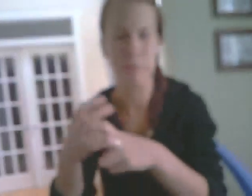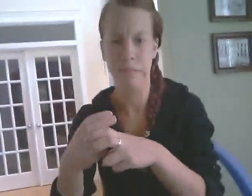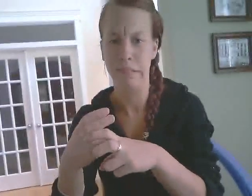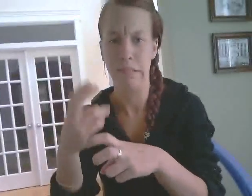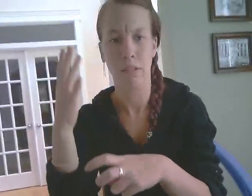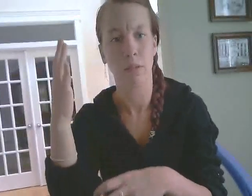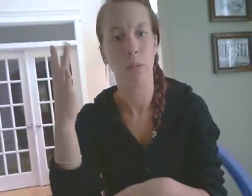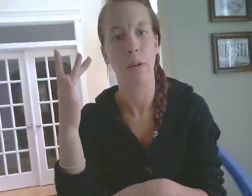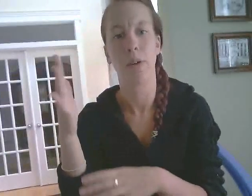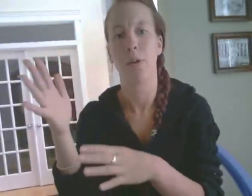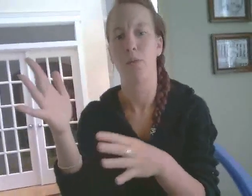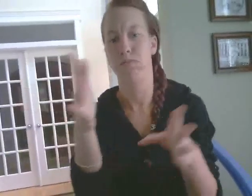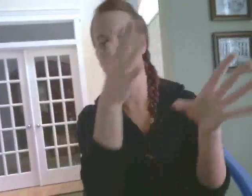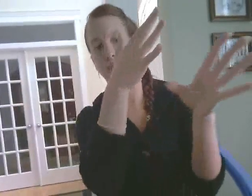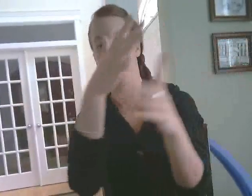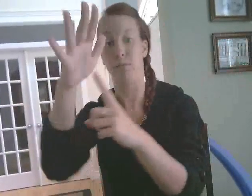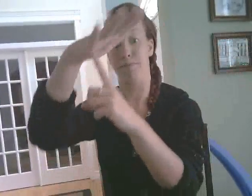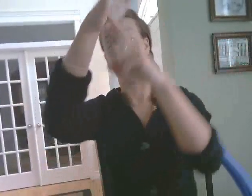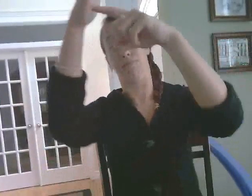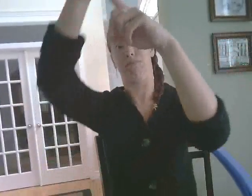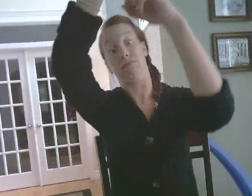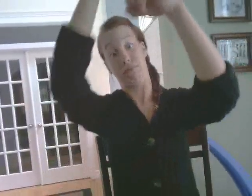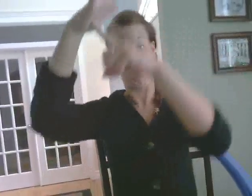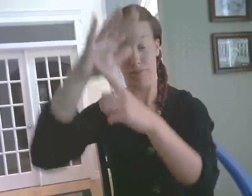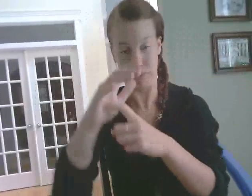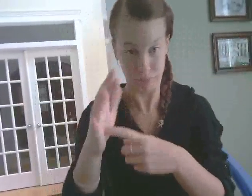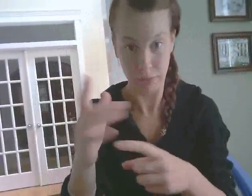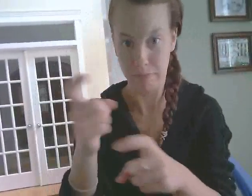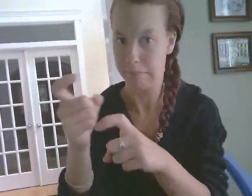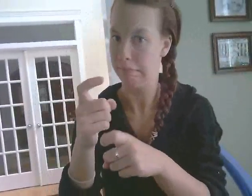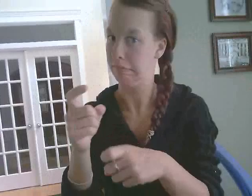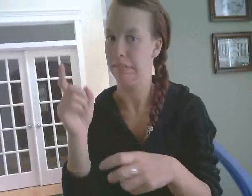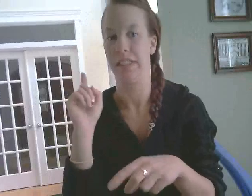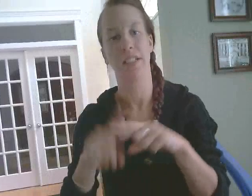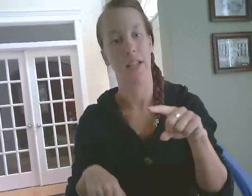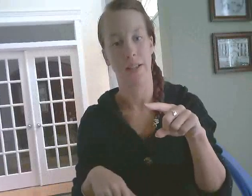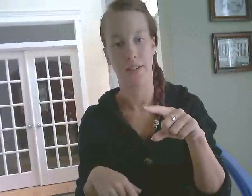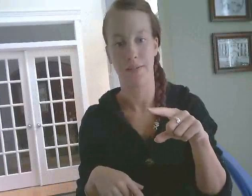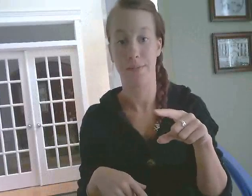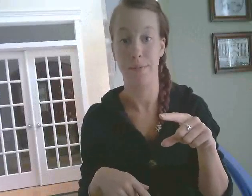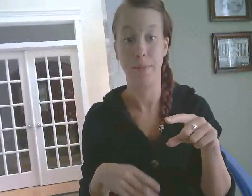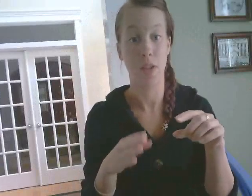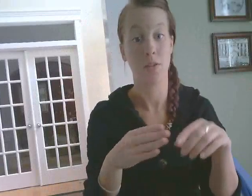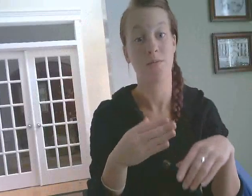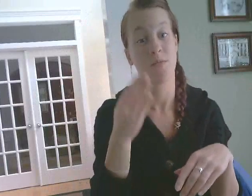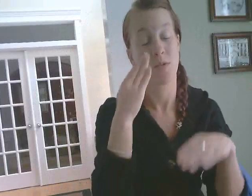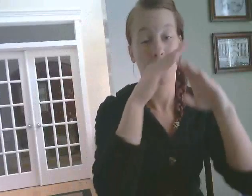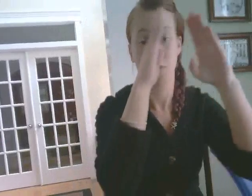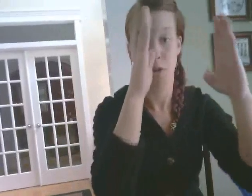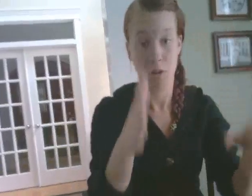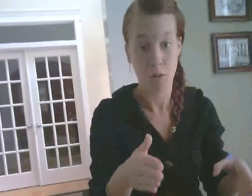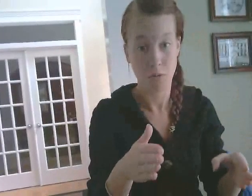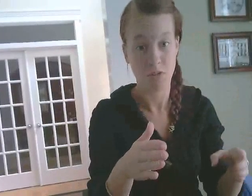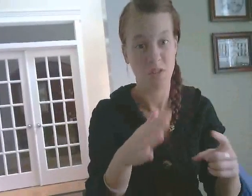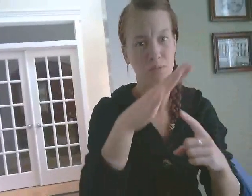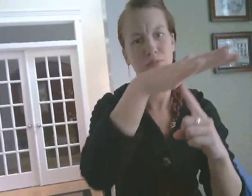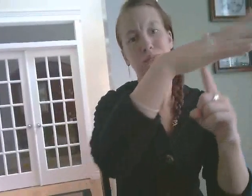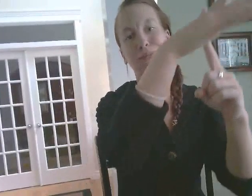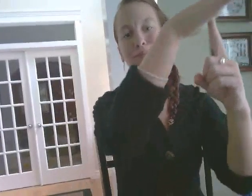maintain control. Since it flies in such a very small space, it's fun to fly it in a house, which I'm going to demo in just a